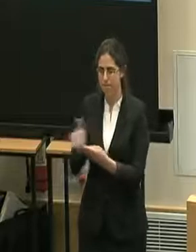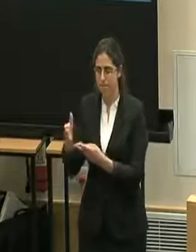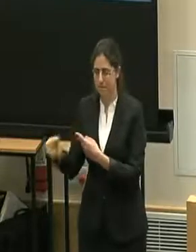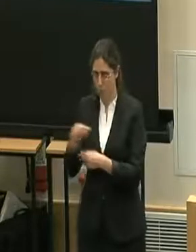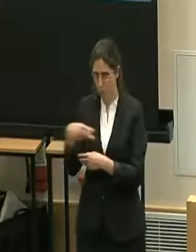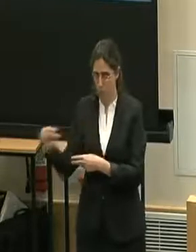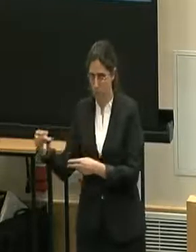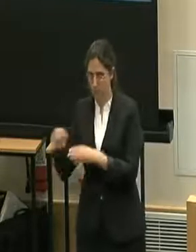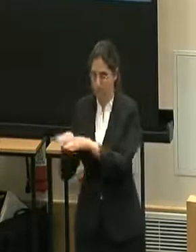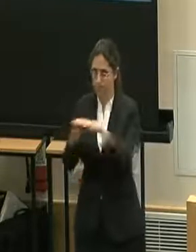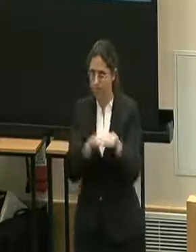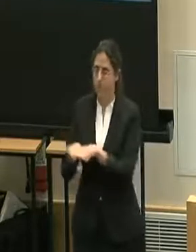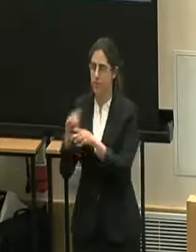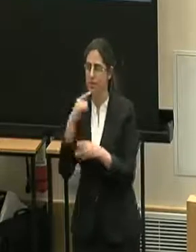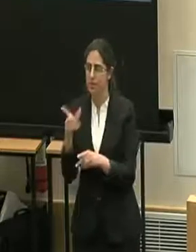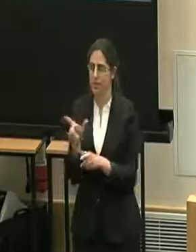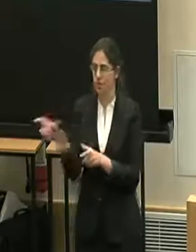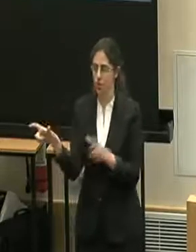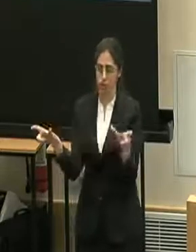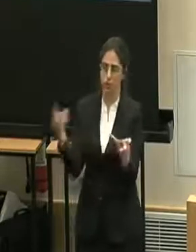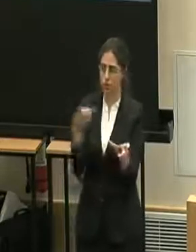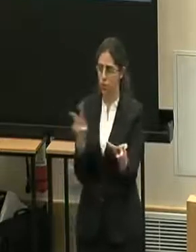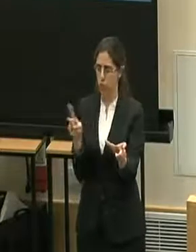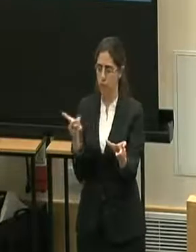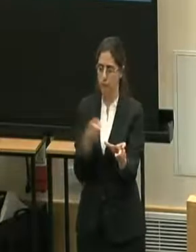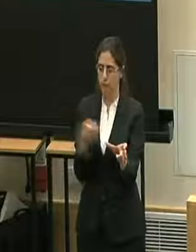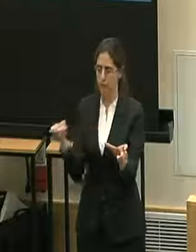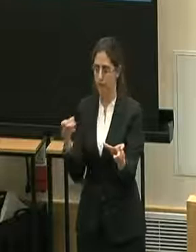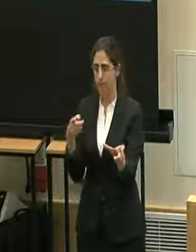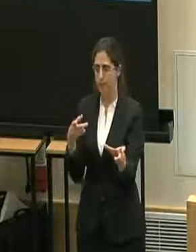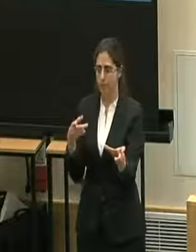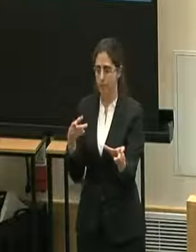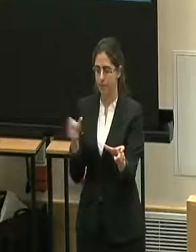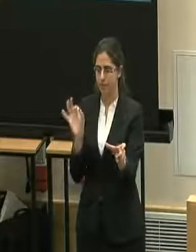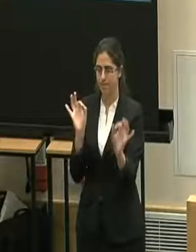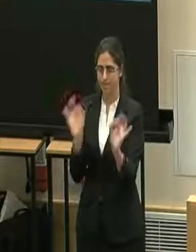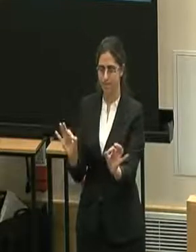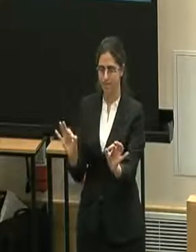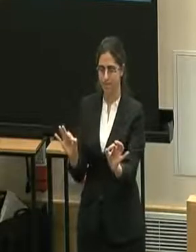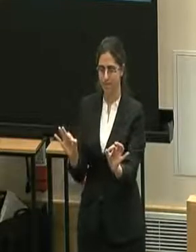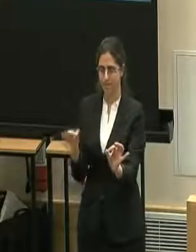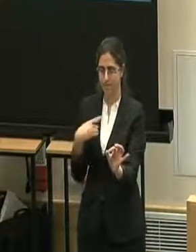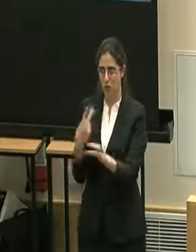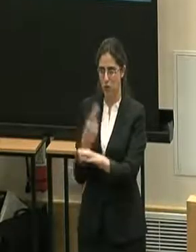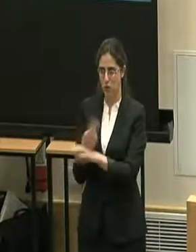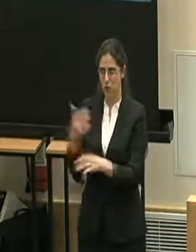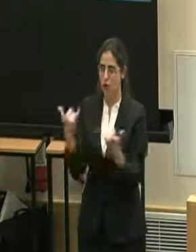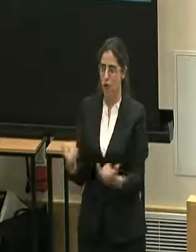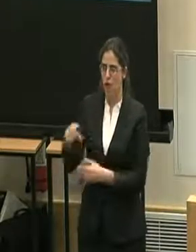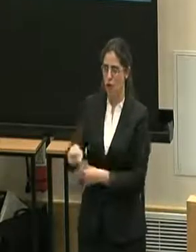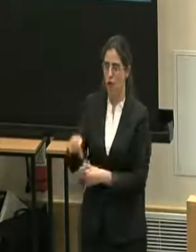going to divide those accounts into two because that's the only set that is useful in this